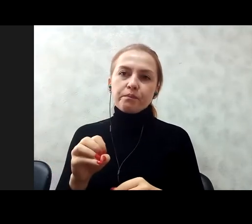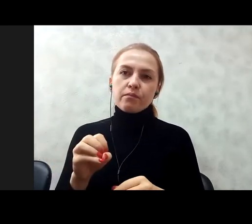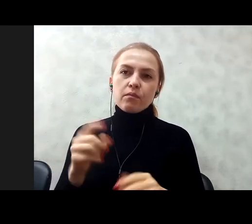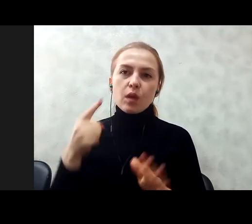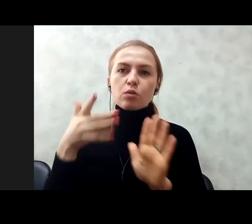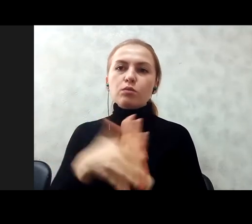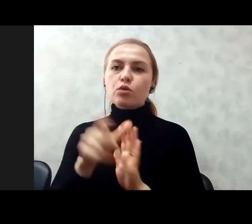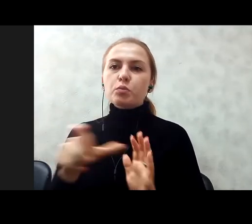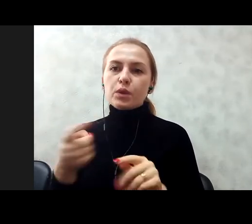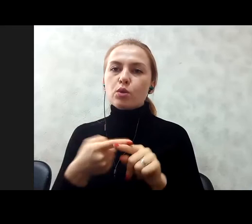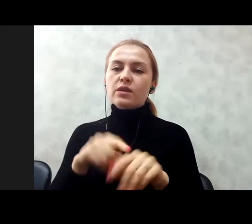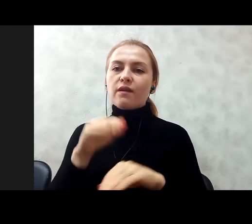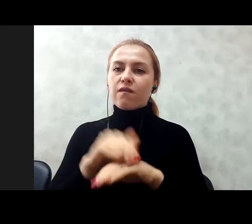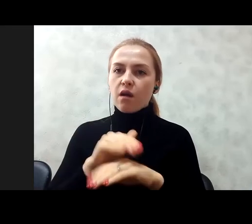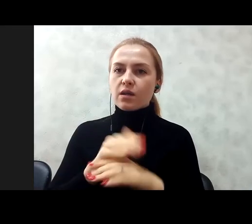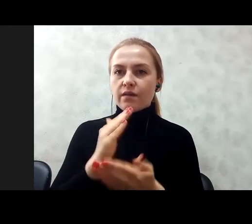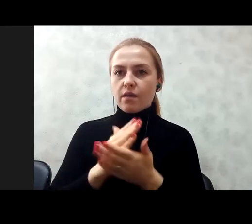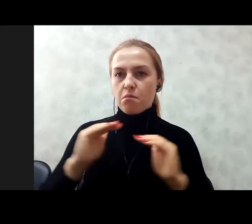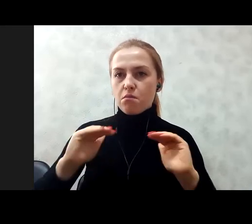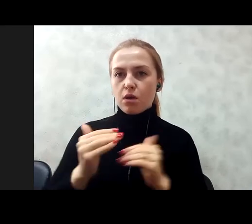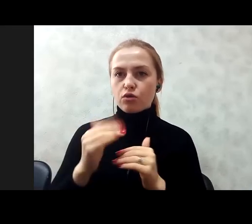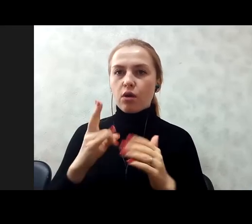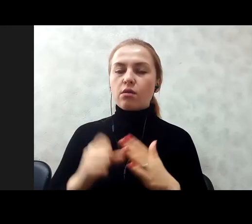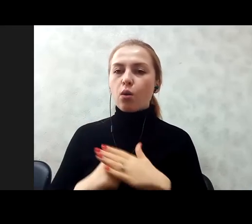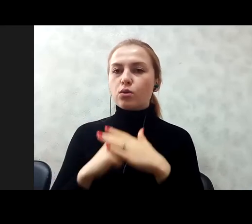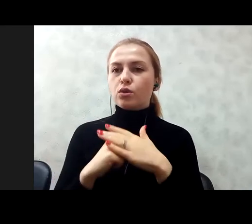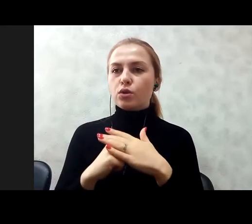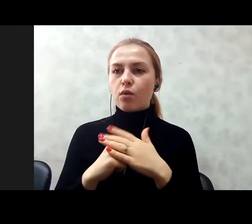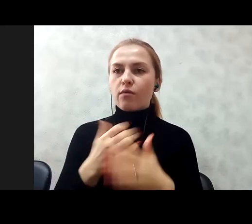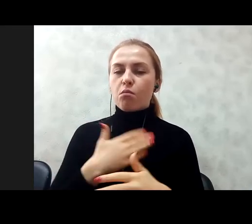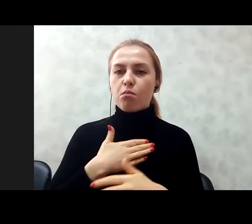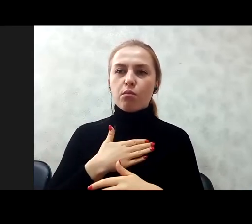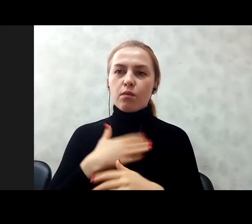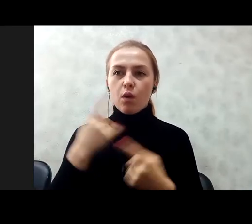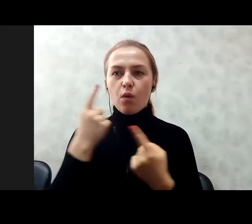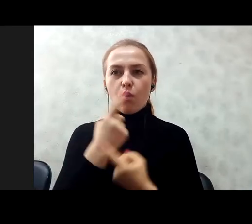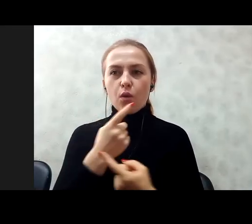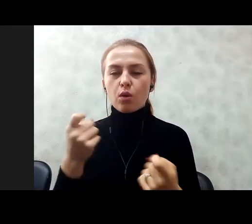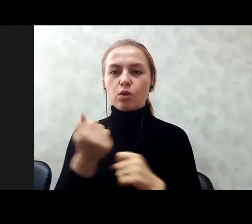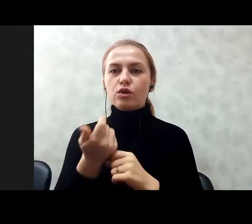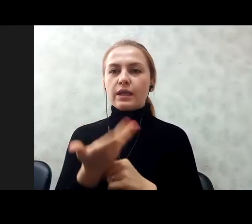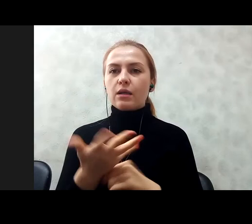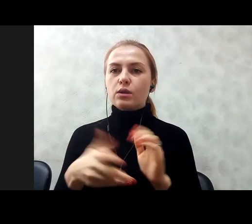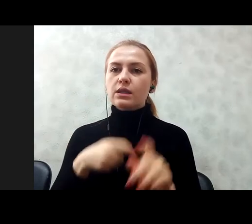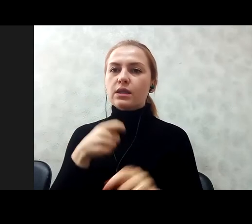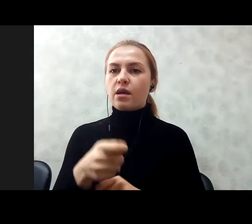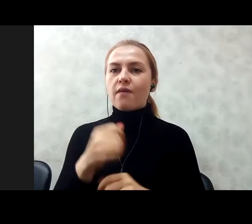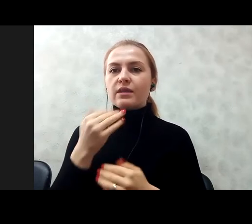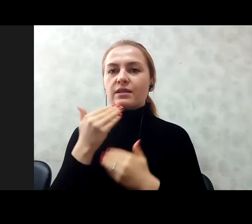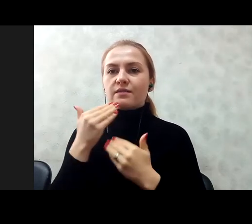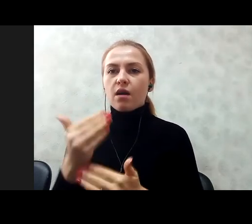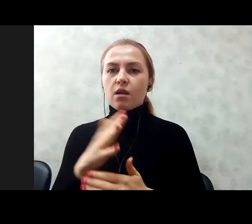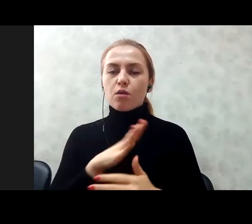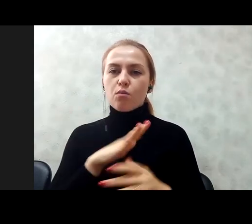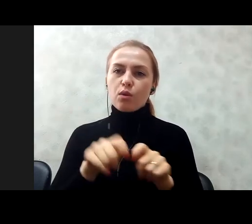bribing, voters bribing, etc. So this time, the extent of violations was much lower. When